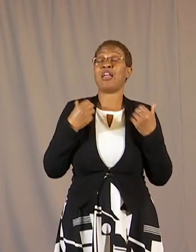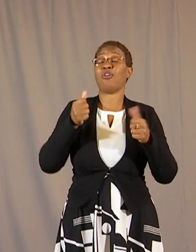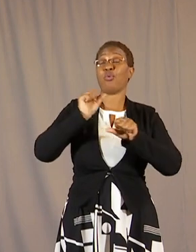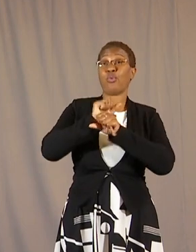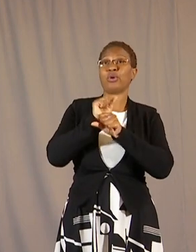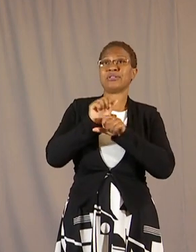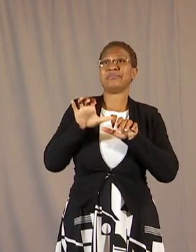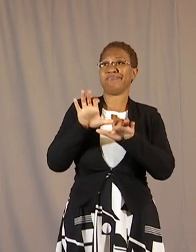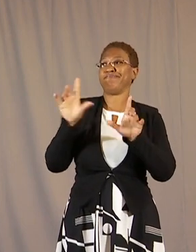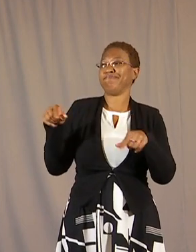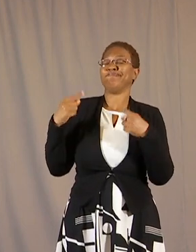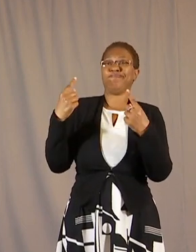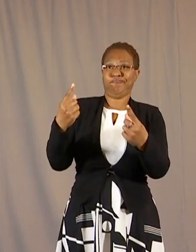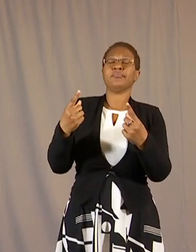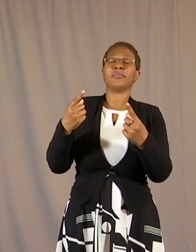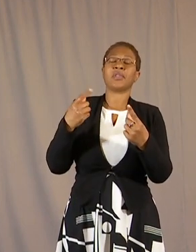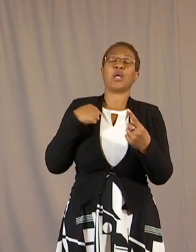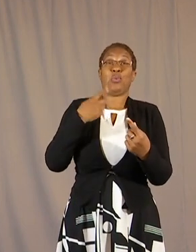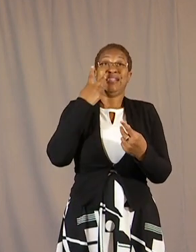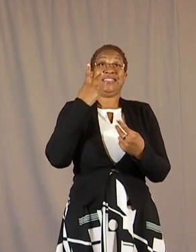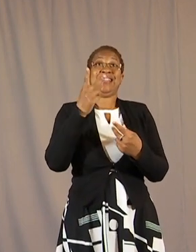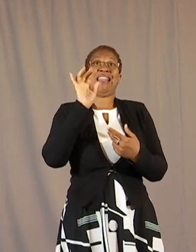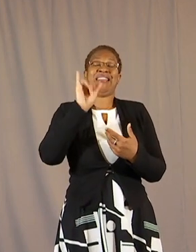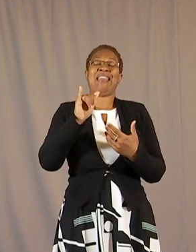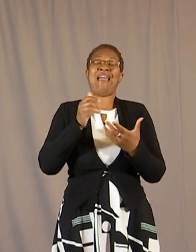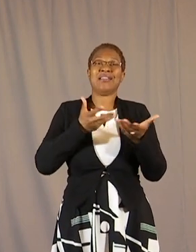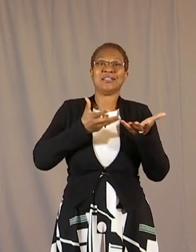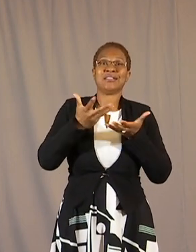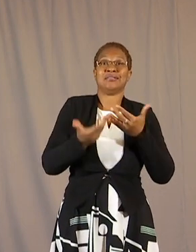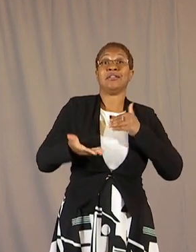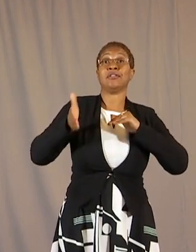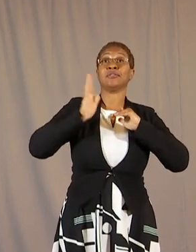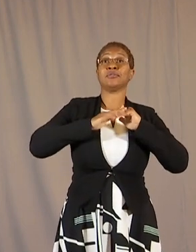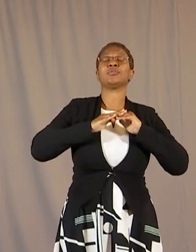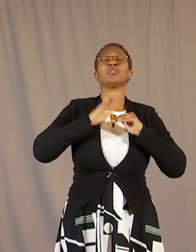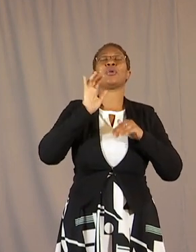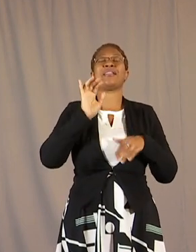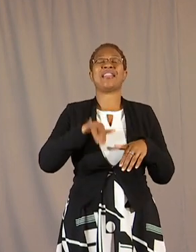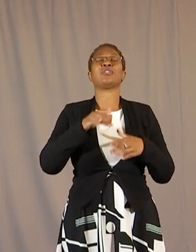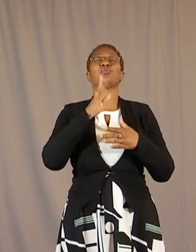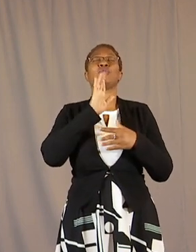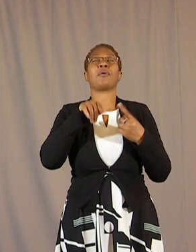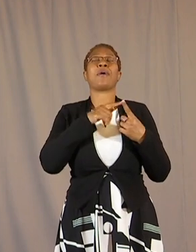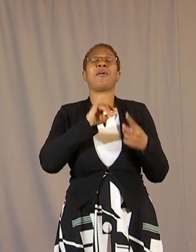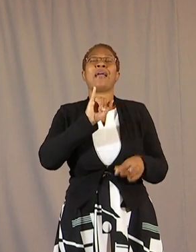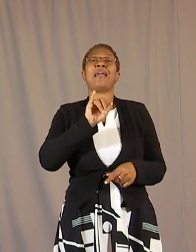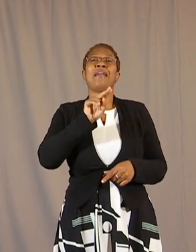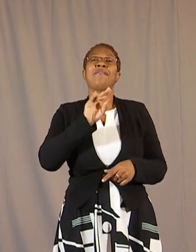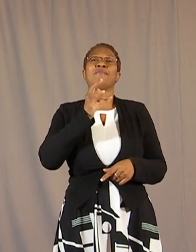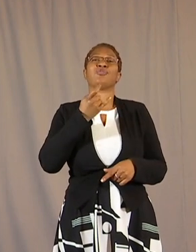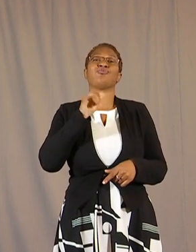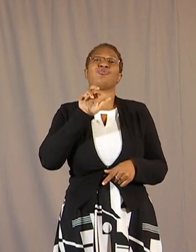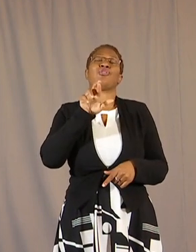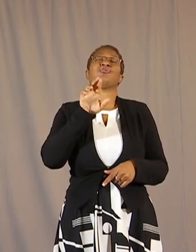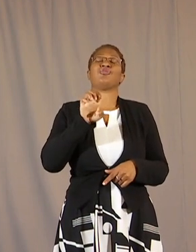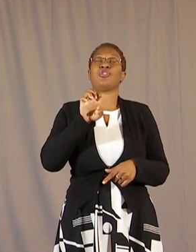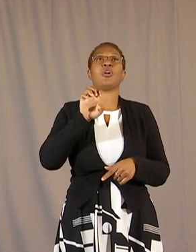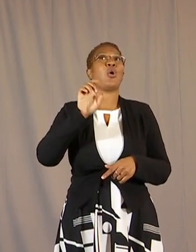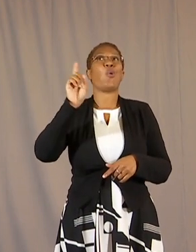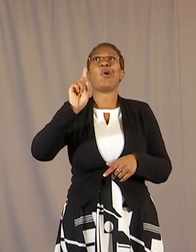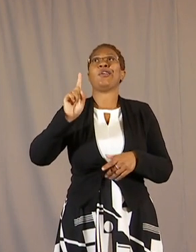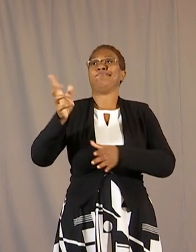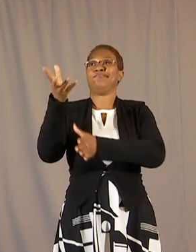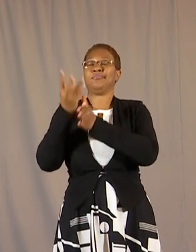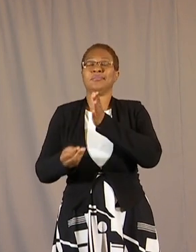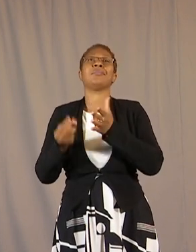of engagement, we've been able to see increase, and that was one of the infrastructure pieces that we didn't have enough of, that I think has